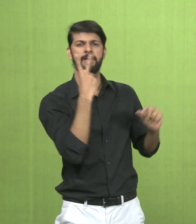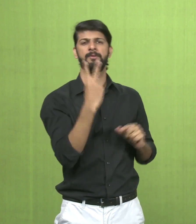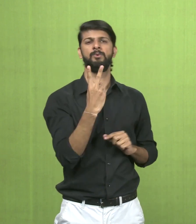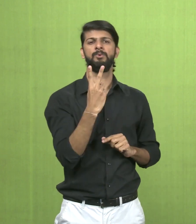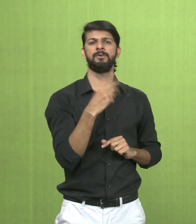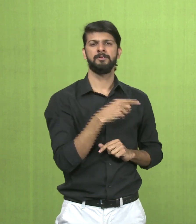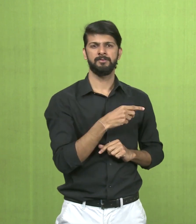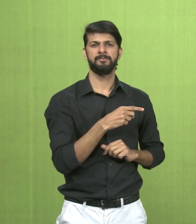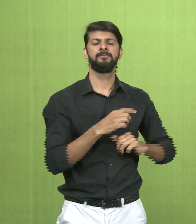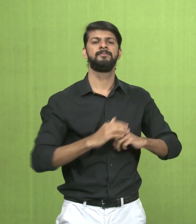huge trees.